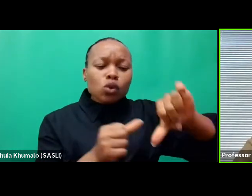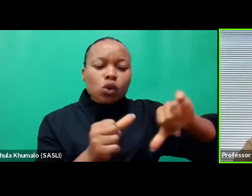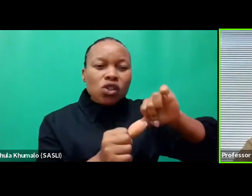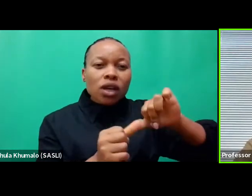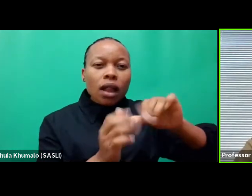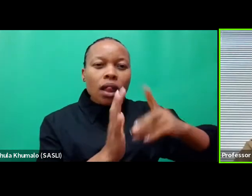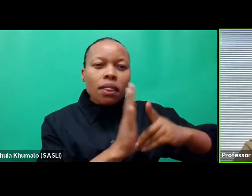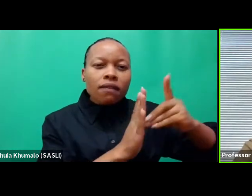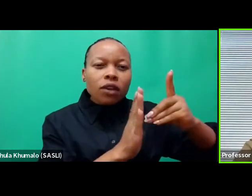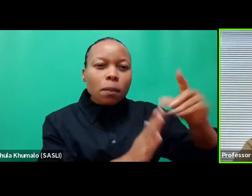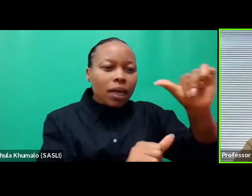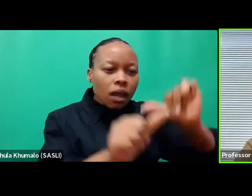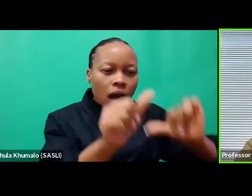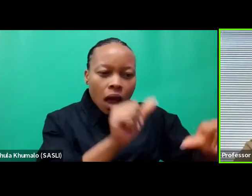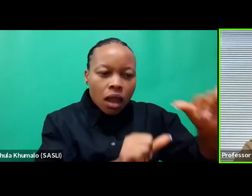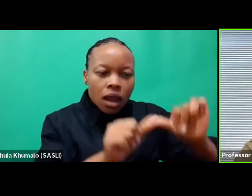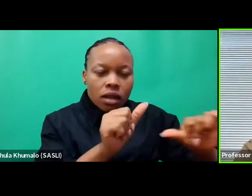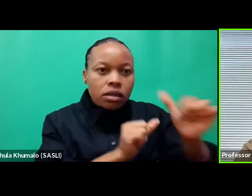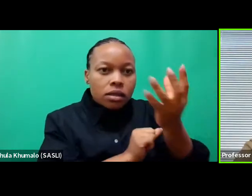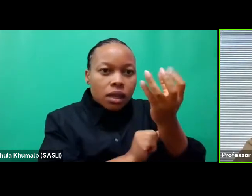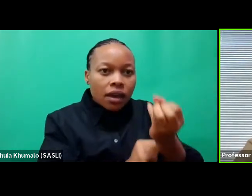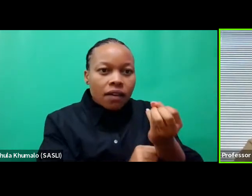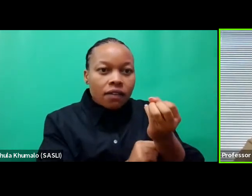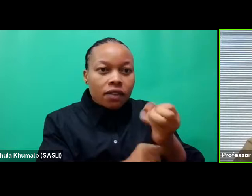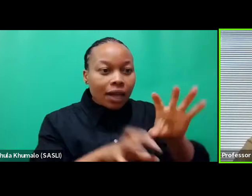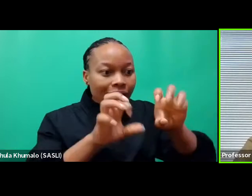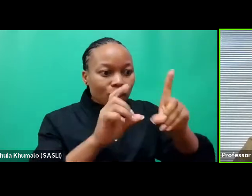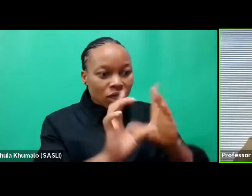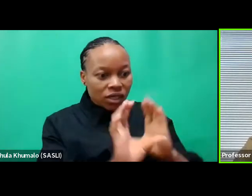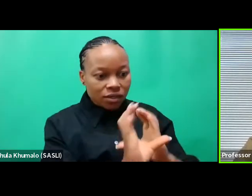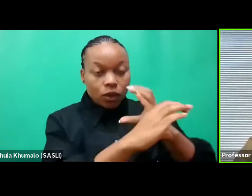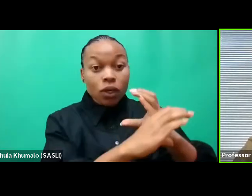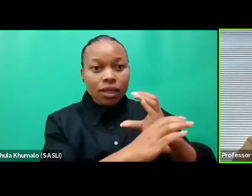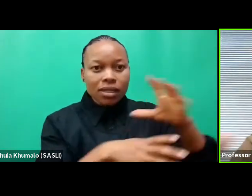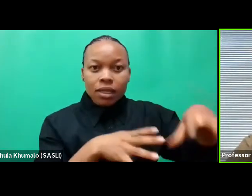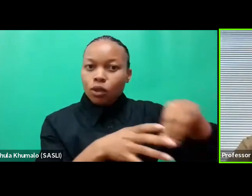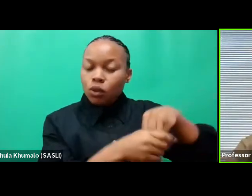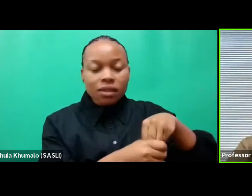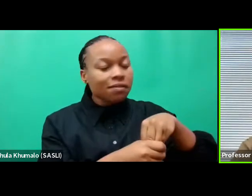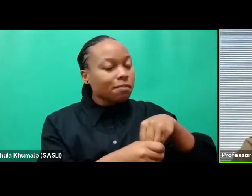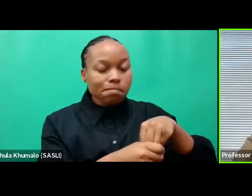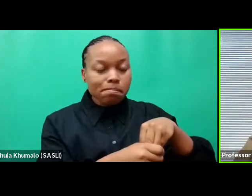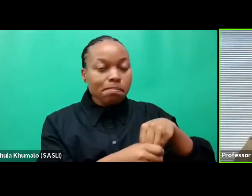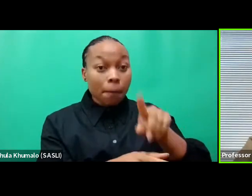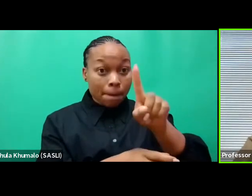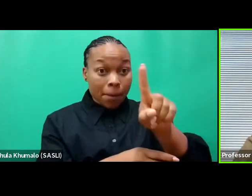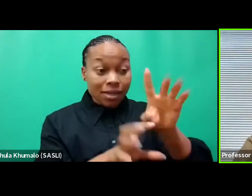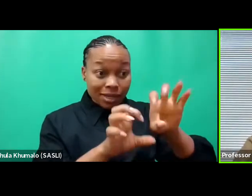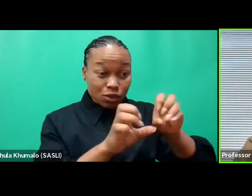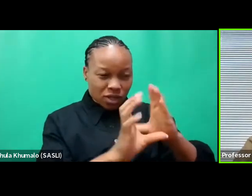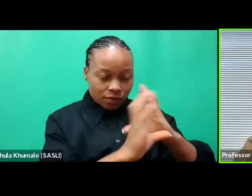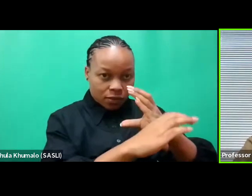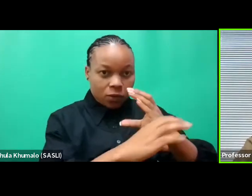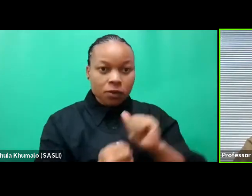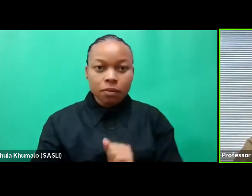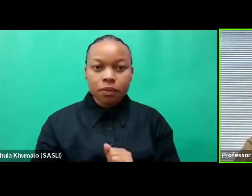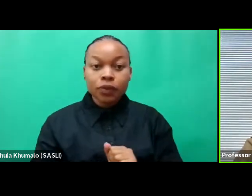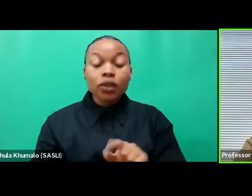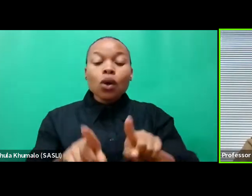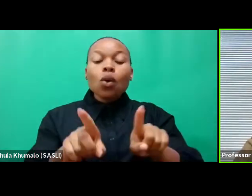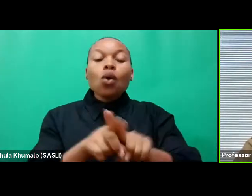education, not inclusive education, on education. There is obviously sociological analysis on inclusive